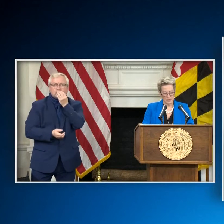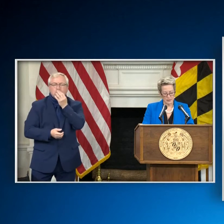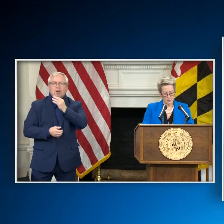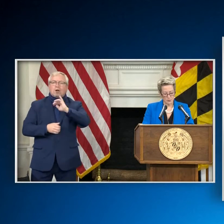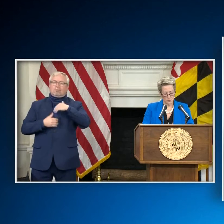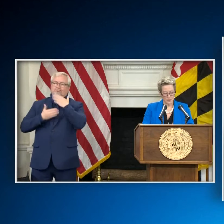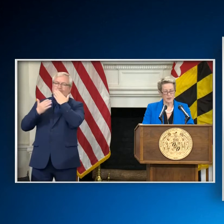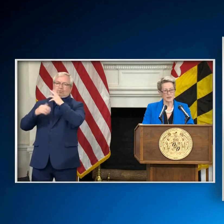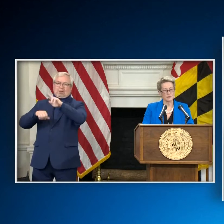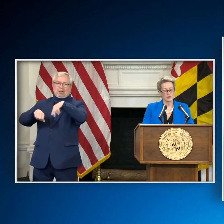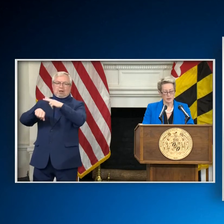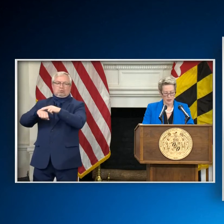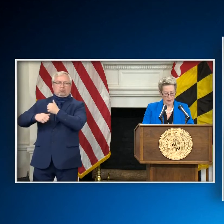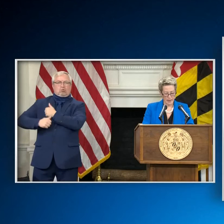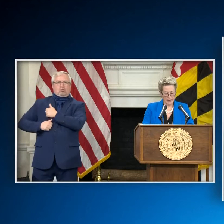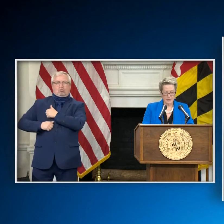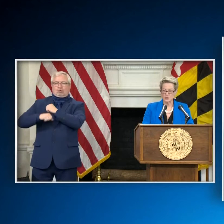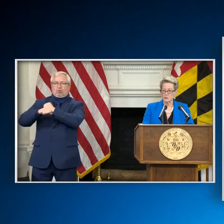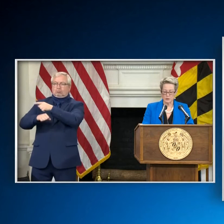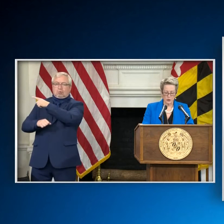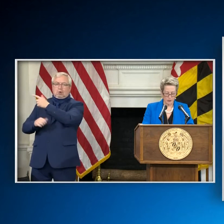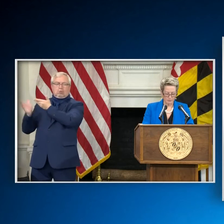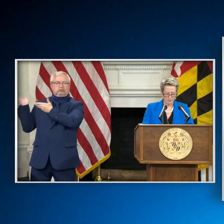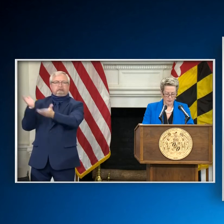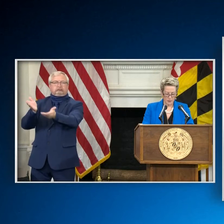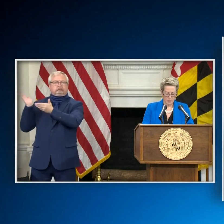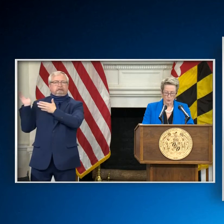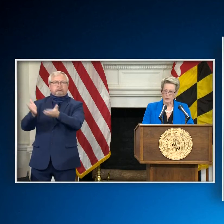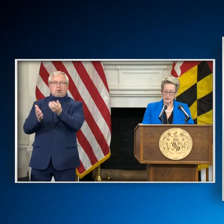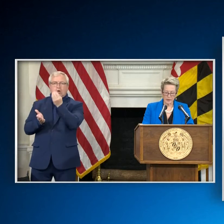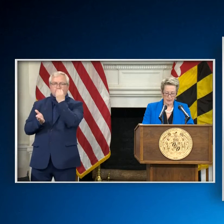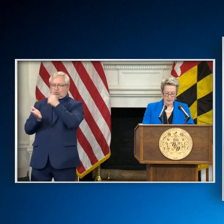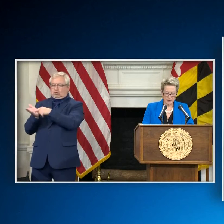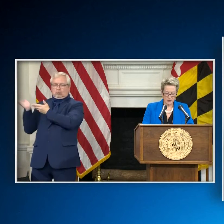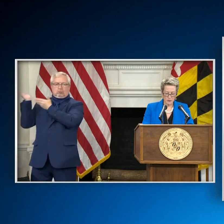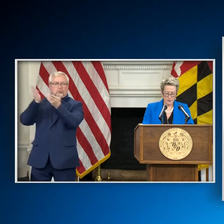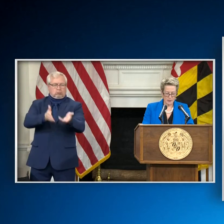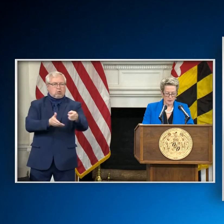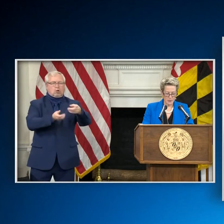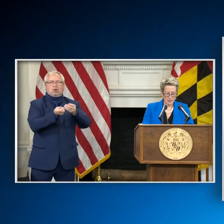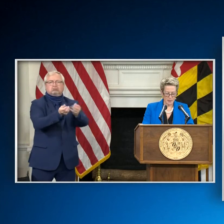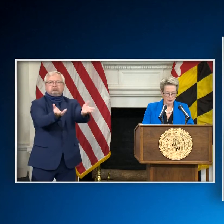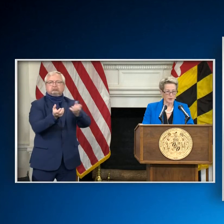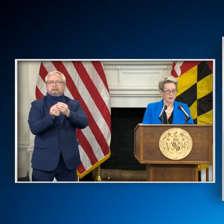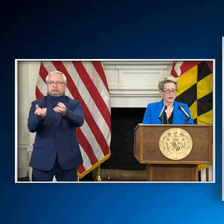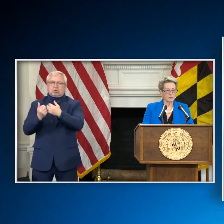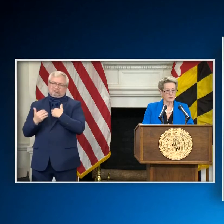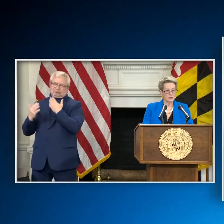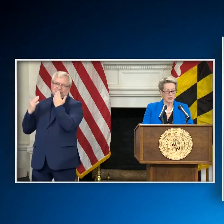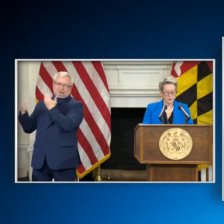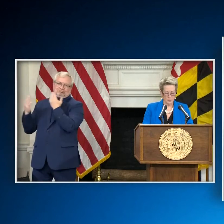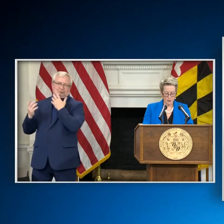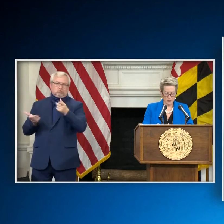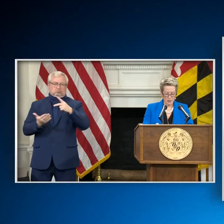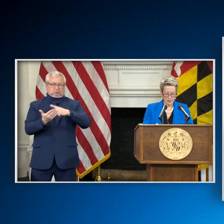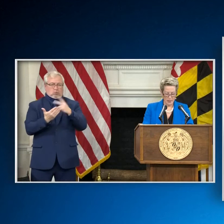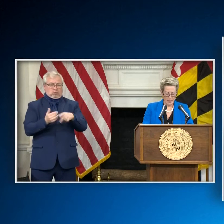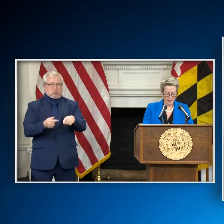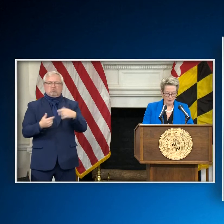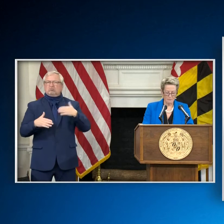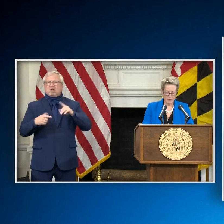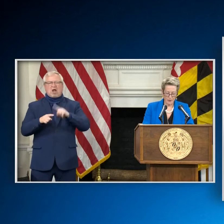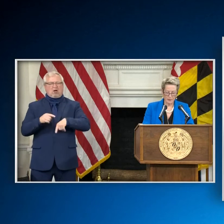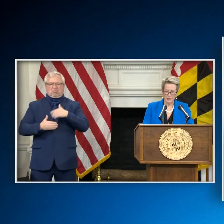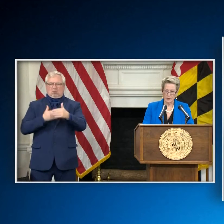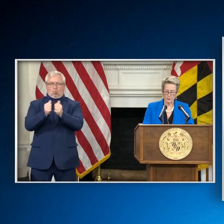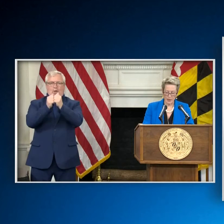school systems with delivery and distribution. We could not continue this undertaking without everyone's contributions, and